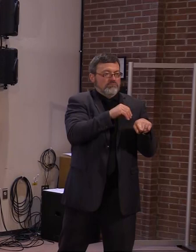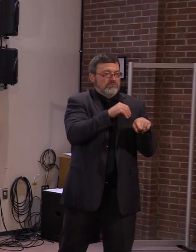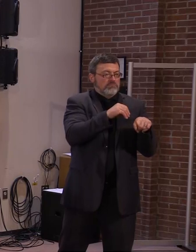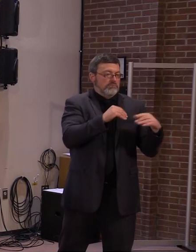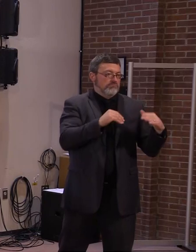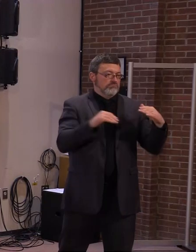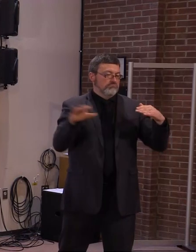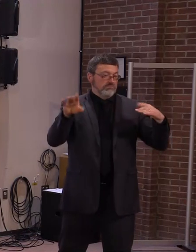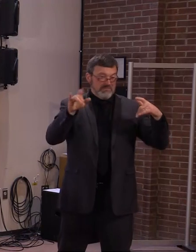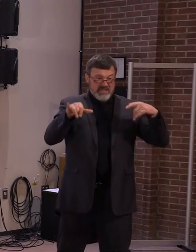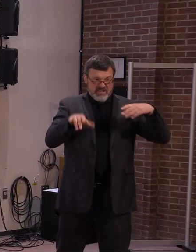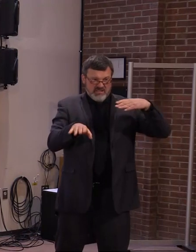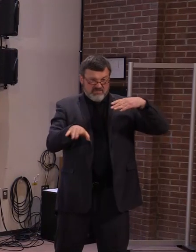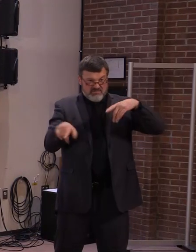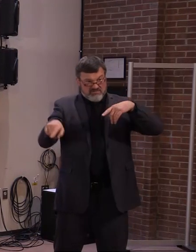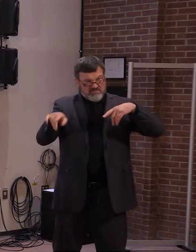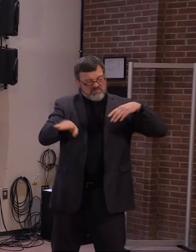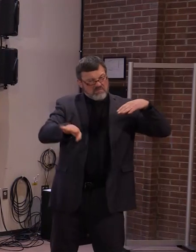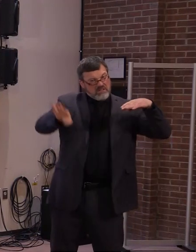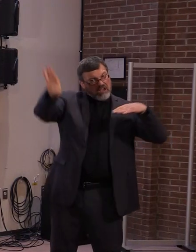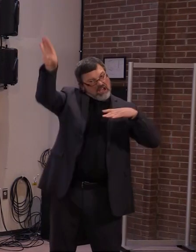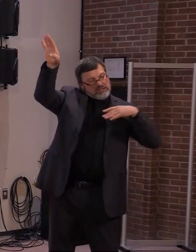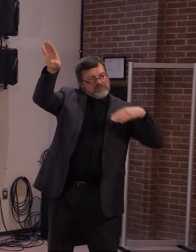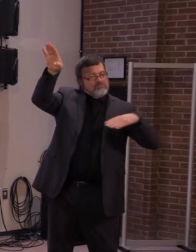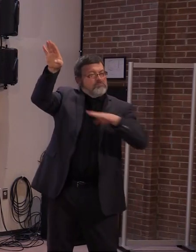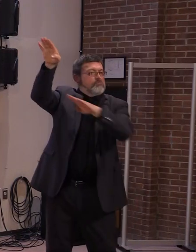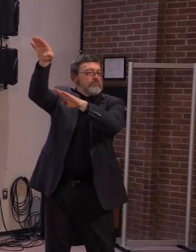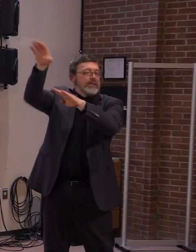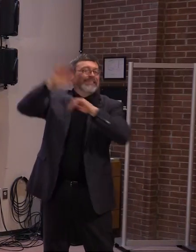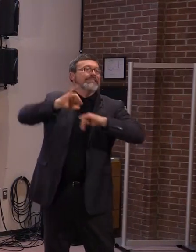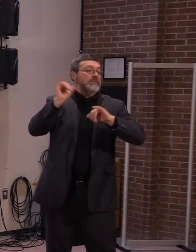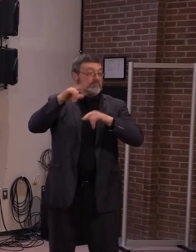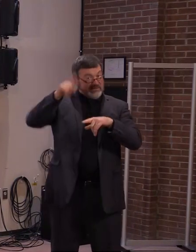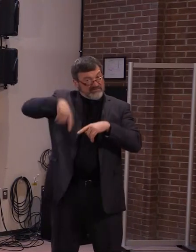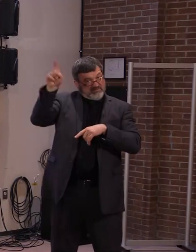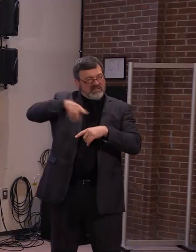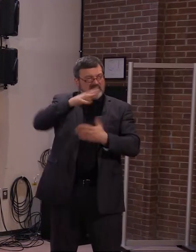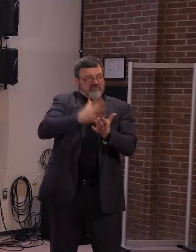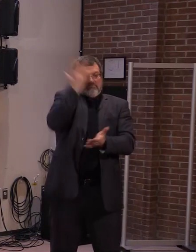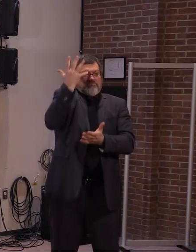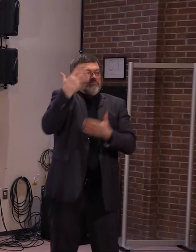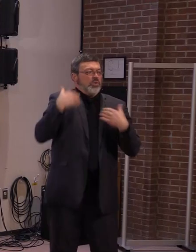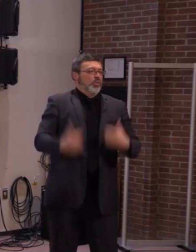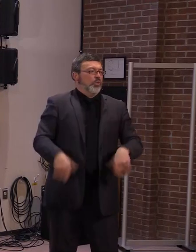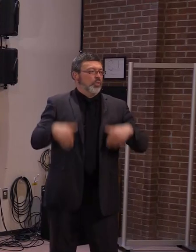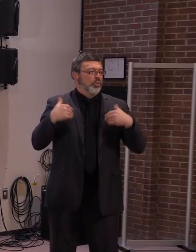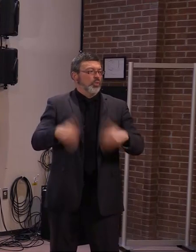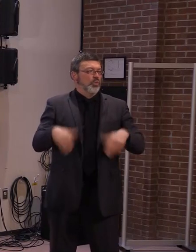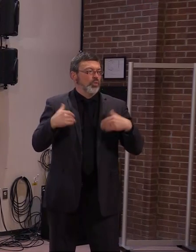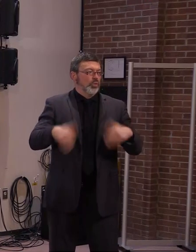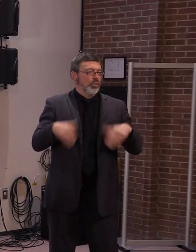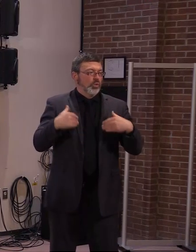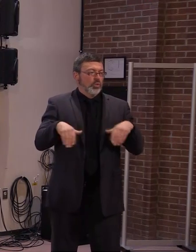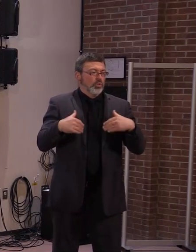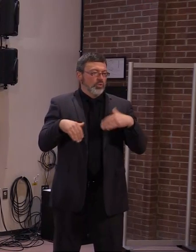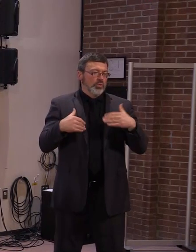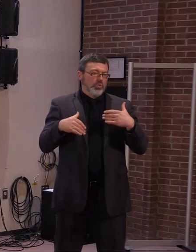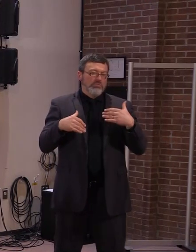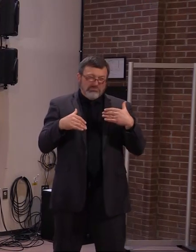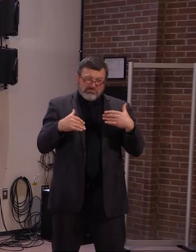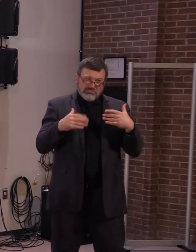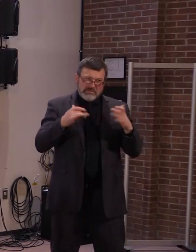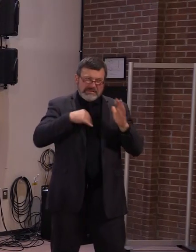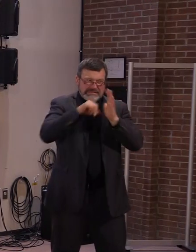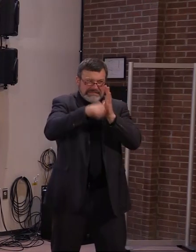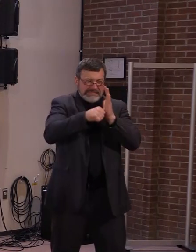well. The fully vaccinated rate did increase to 52%. But again, that was a much lower number in terms of where it was increasing from.